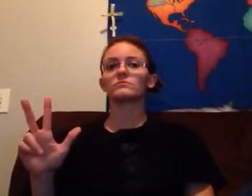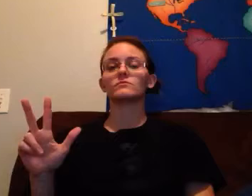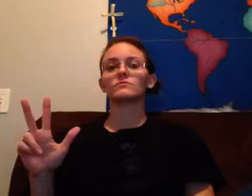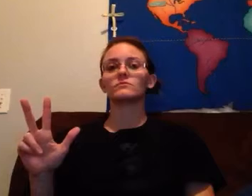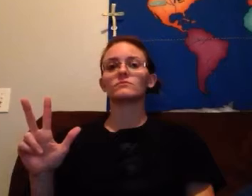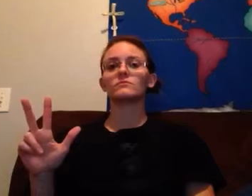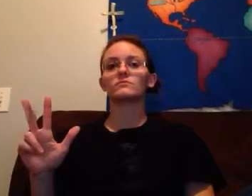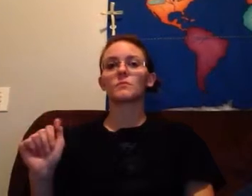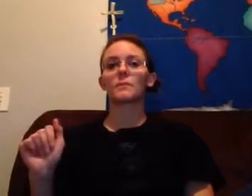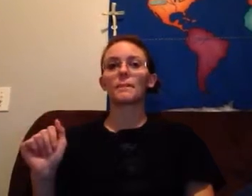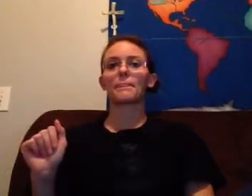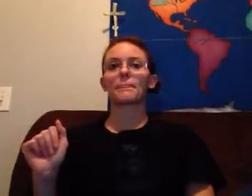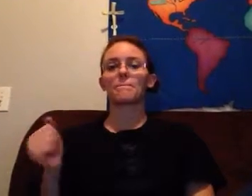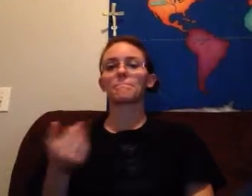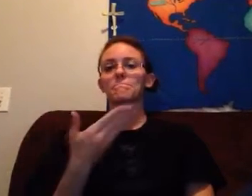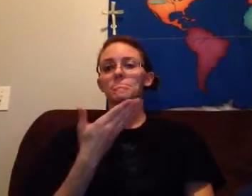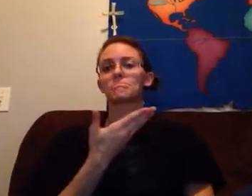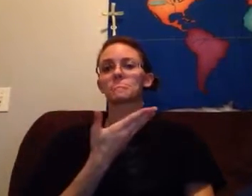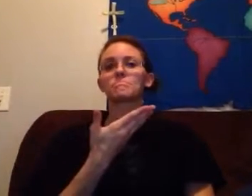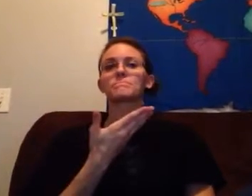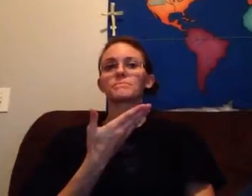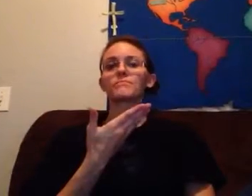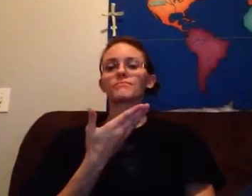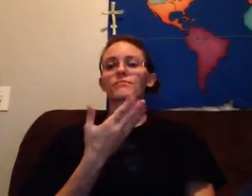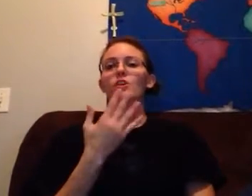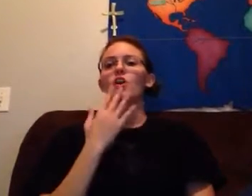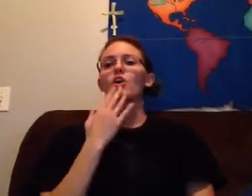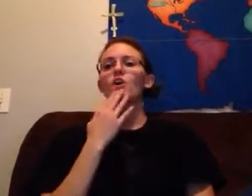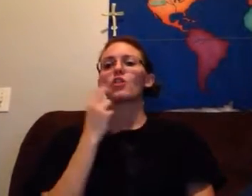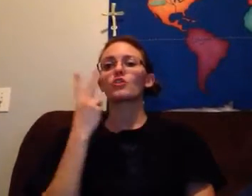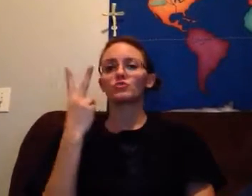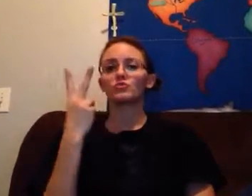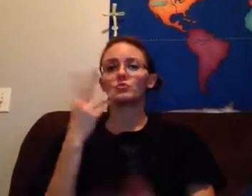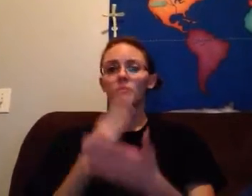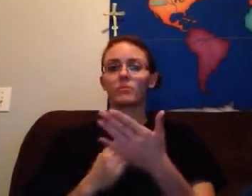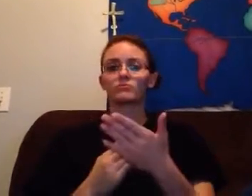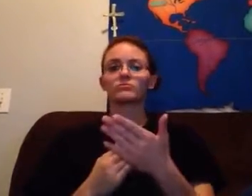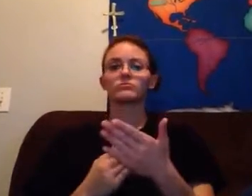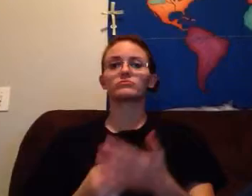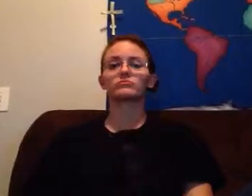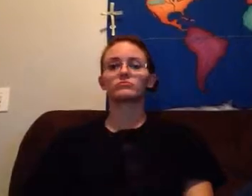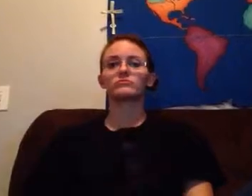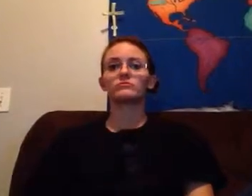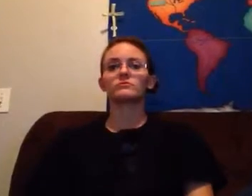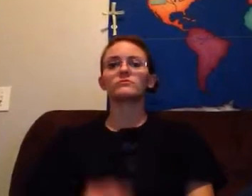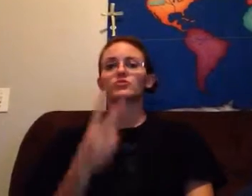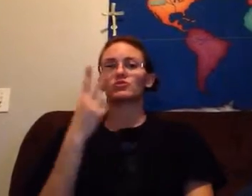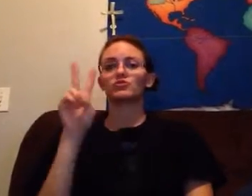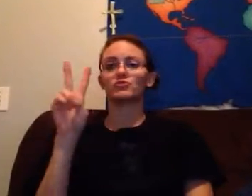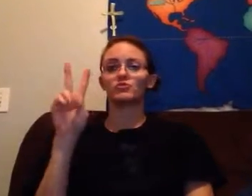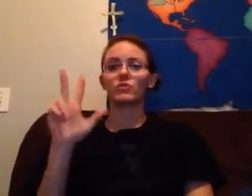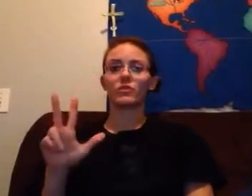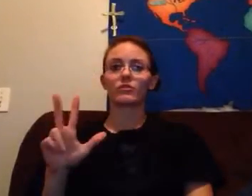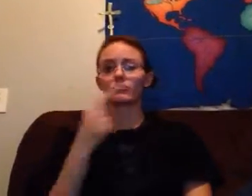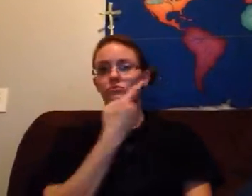So here are my thirds. 1, 2. There's 2/3. And if I cut that,